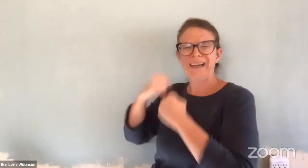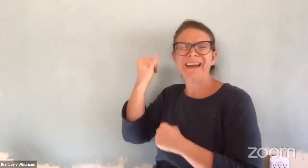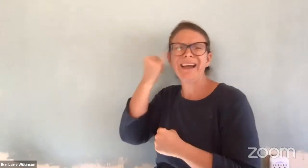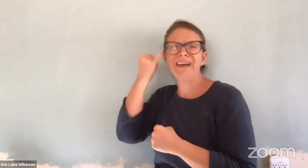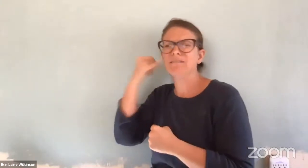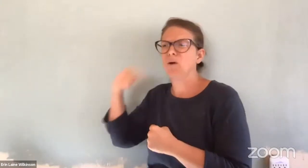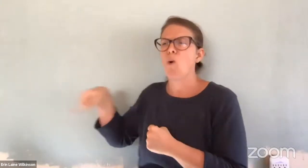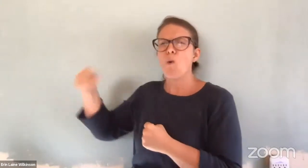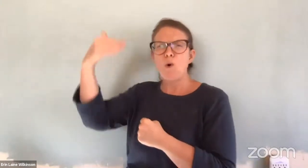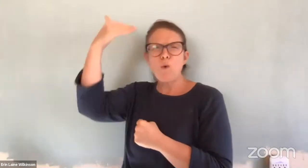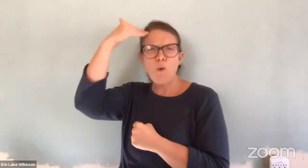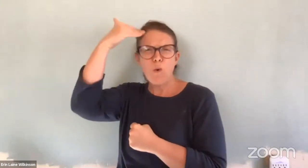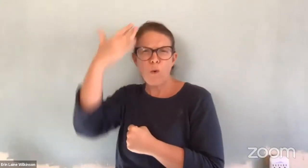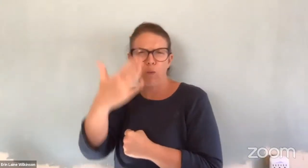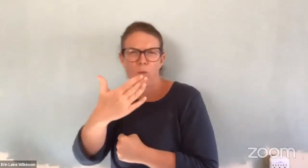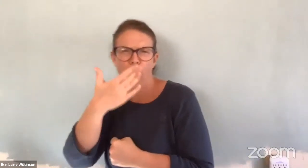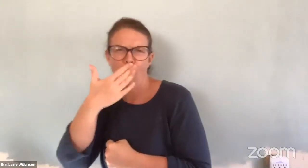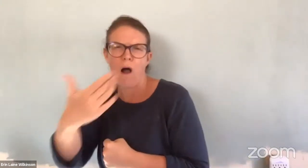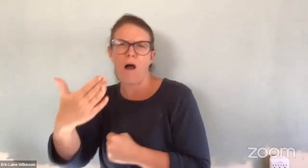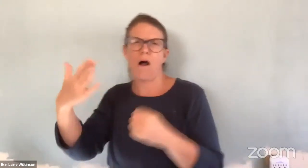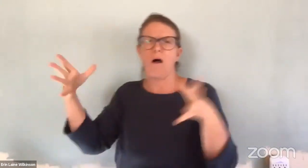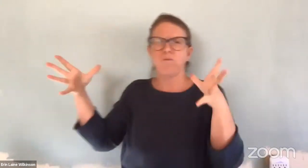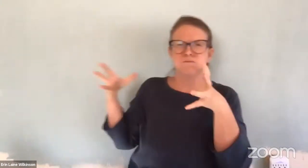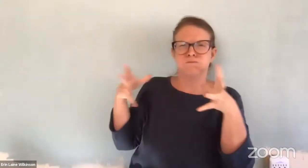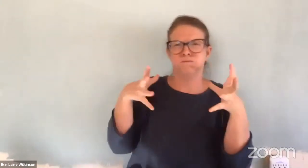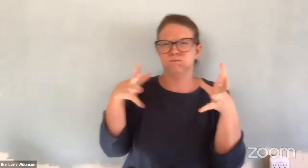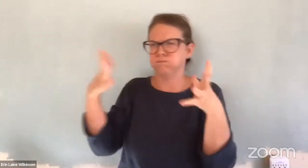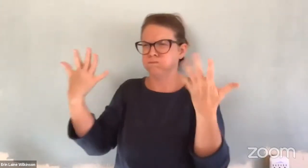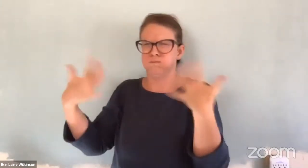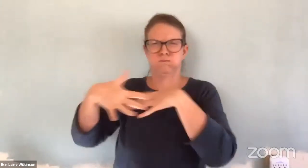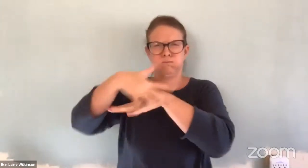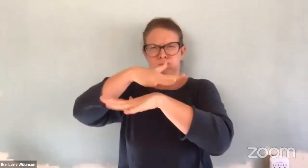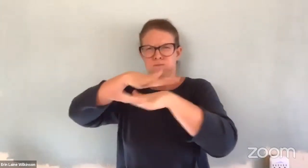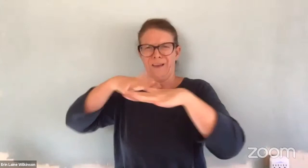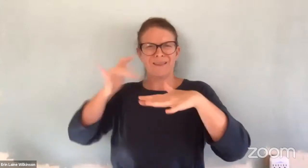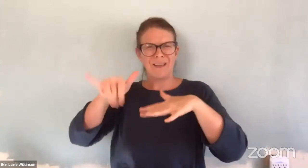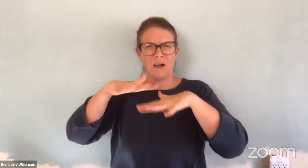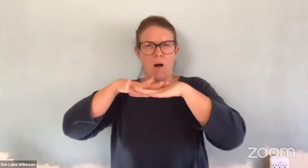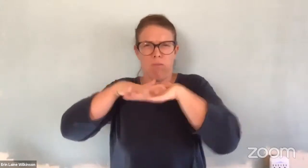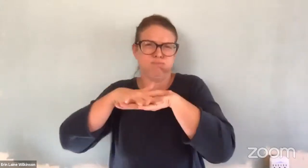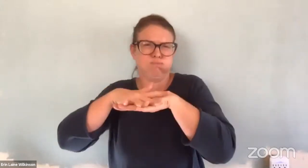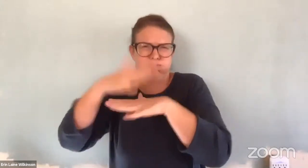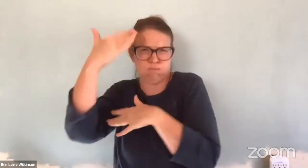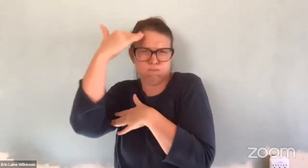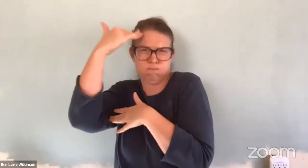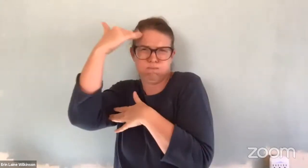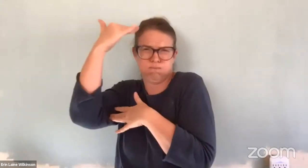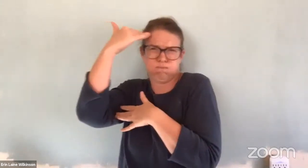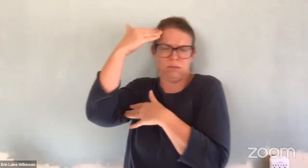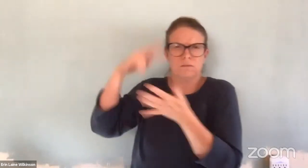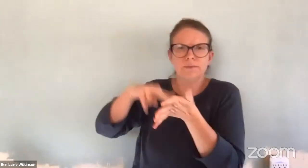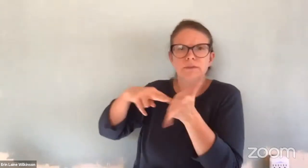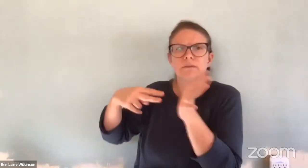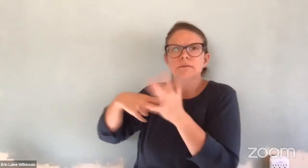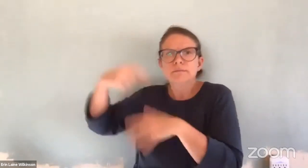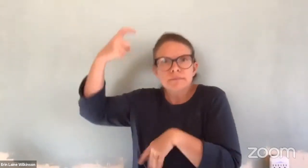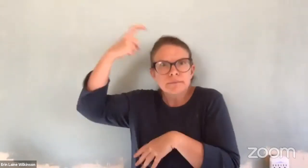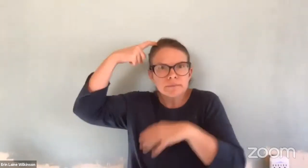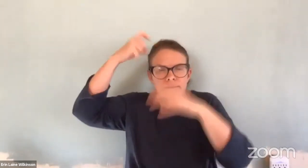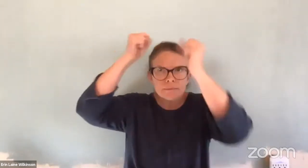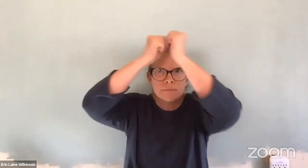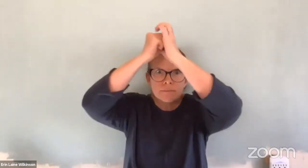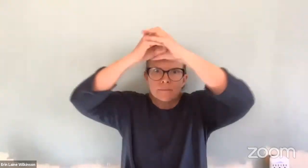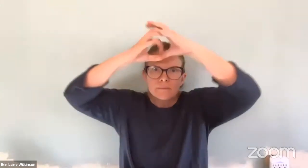in that moment, the language structure. Okay, it could be it's very robust, it's well known,